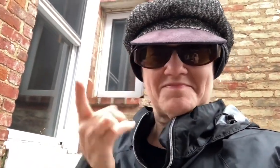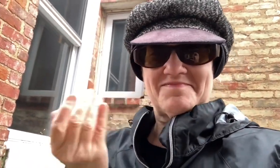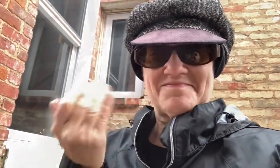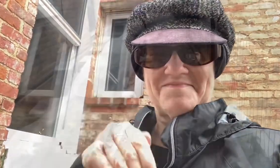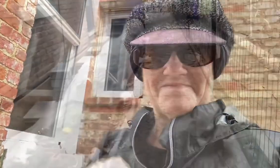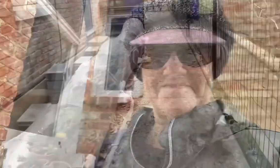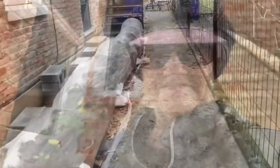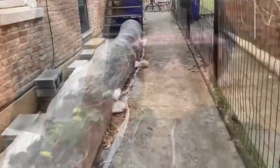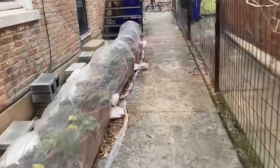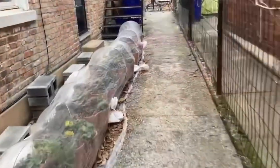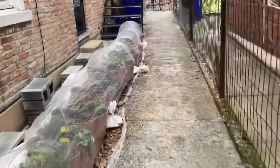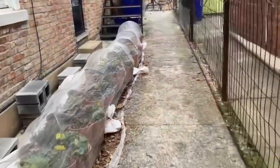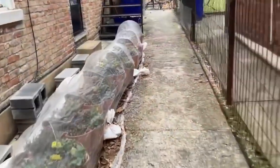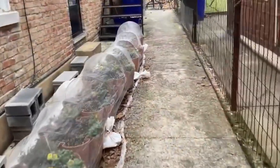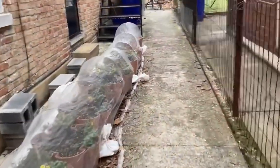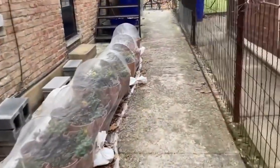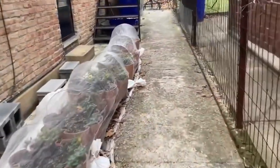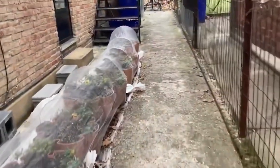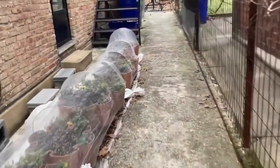interesting. I wonder if it'll ever do that again.